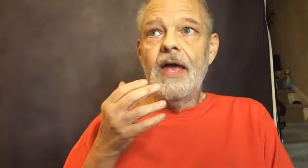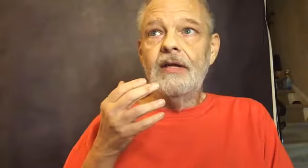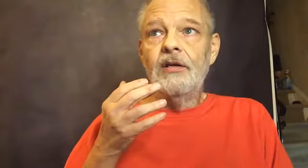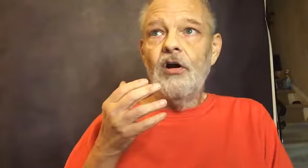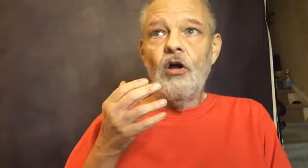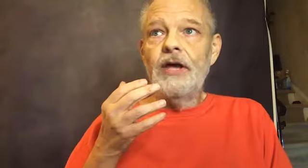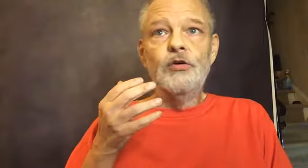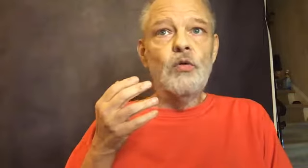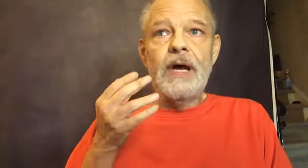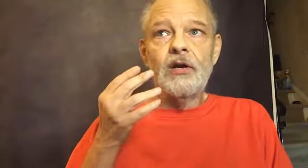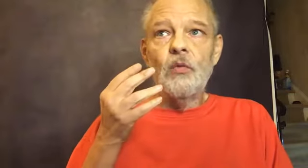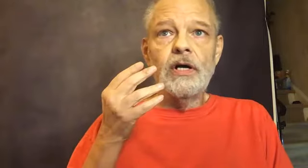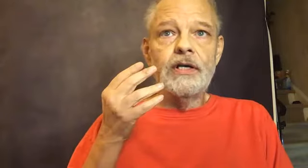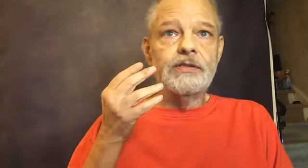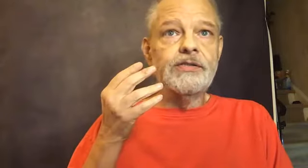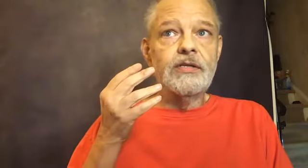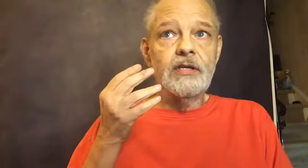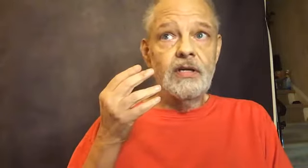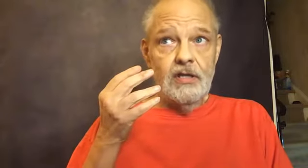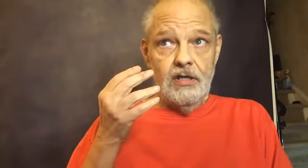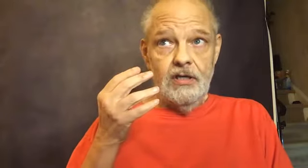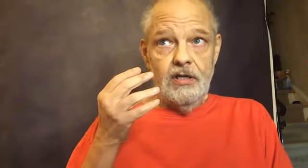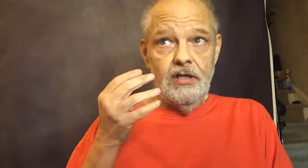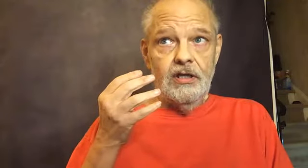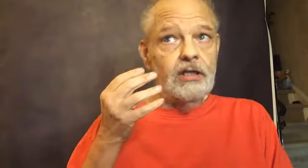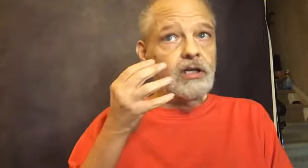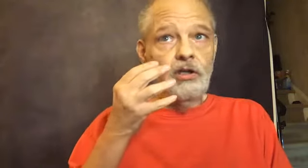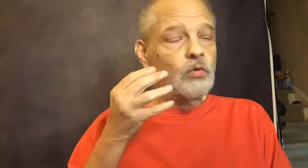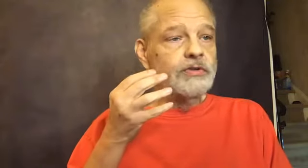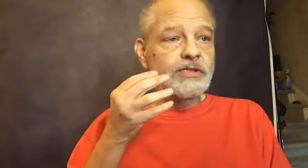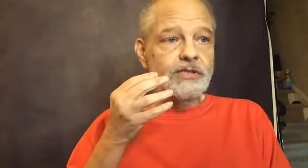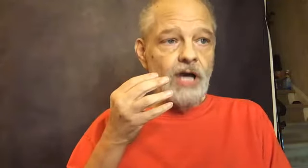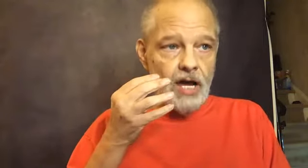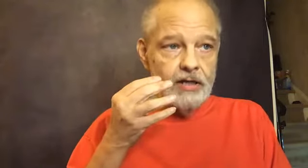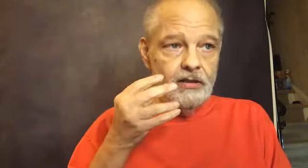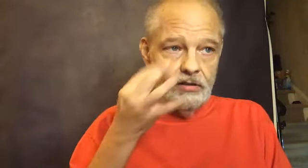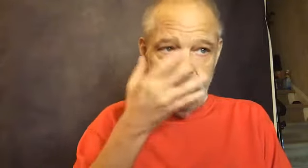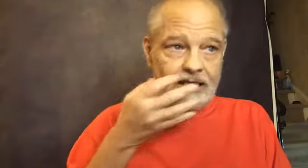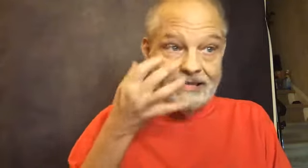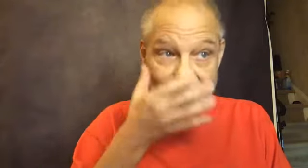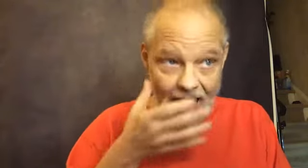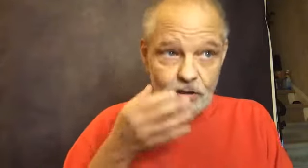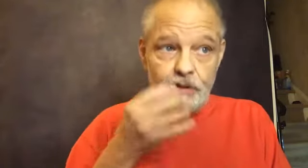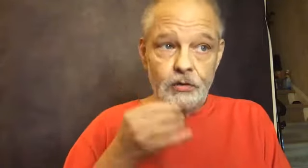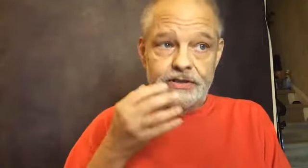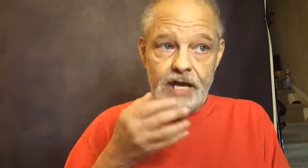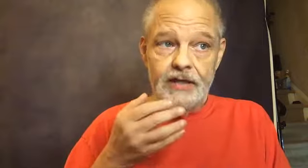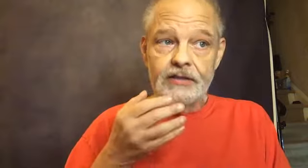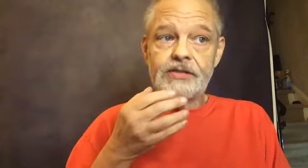And all I knew about it was you would sign exactly what you were saying.